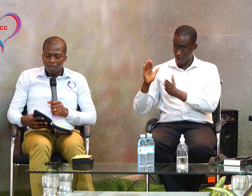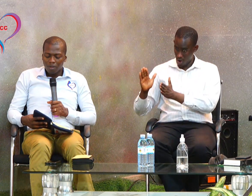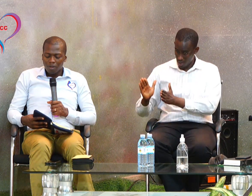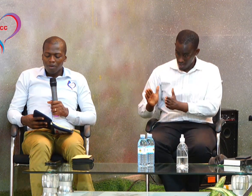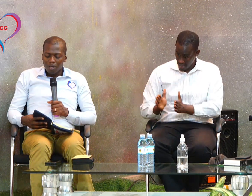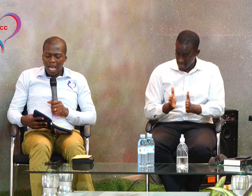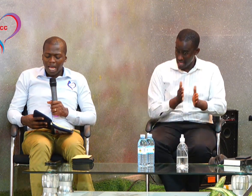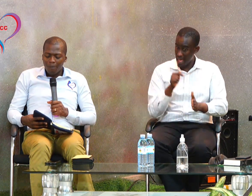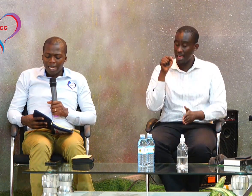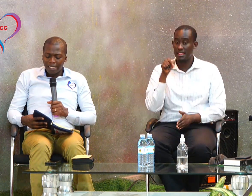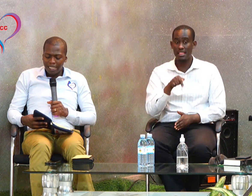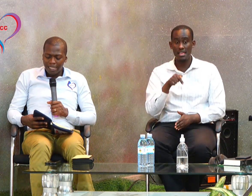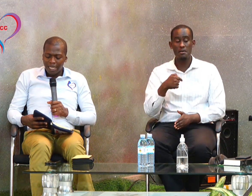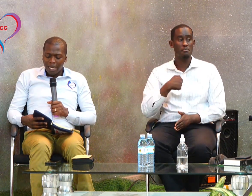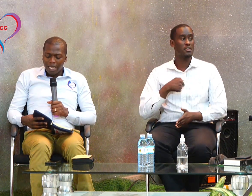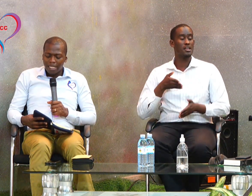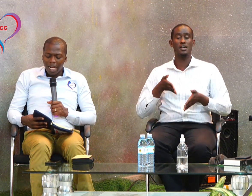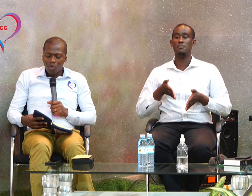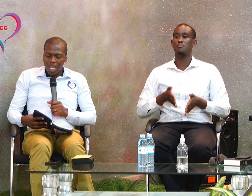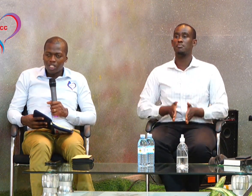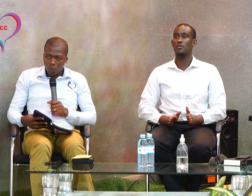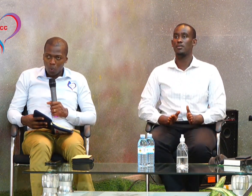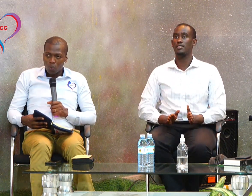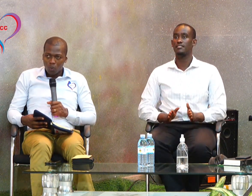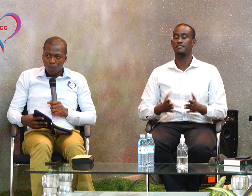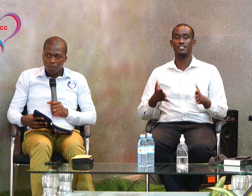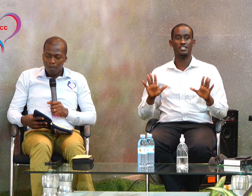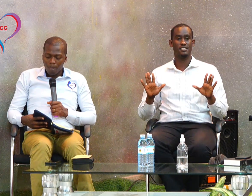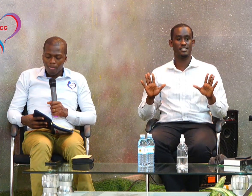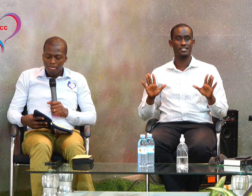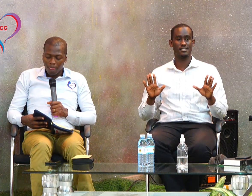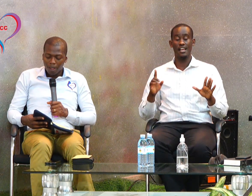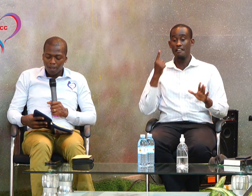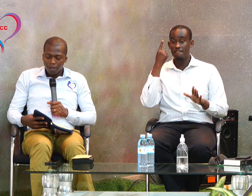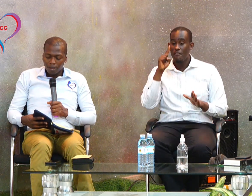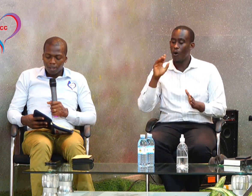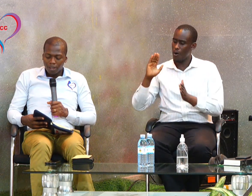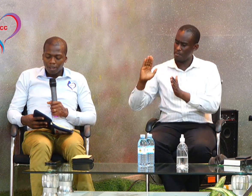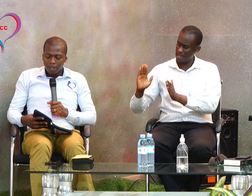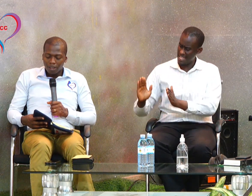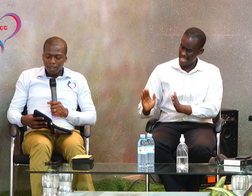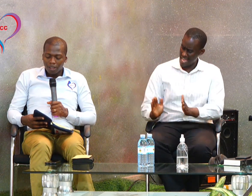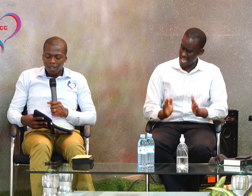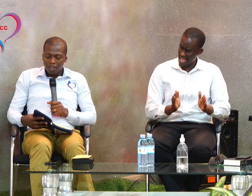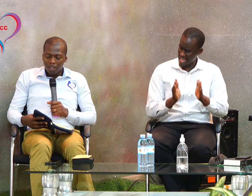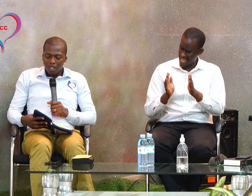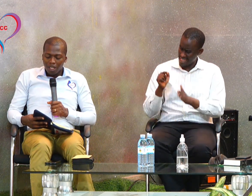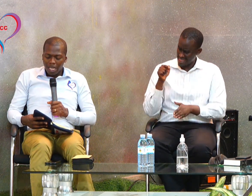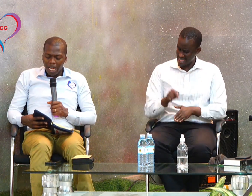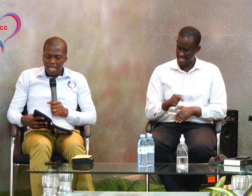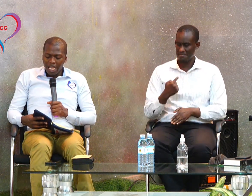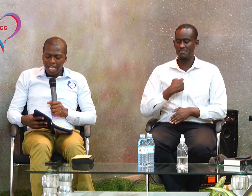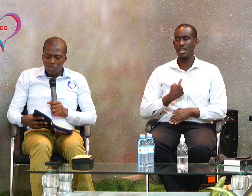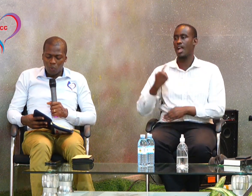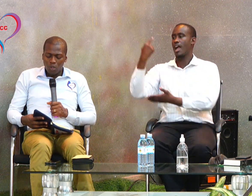was born. Ng'agamba nti nze nazaalirwa ekyo. For this cause I have come into the world.